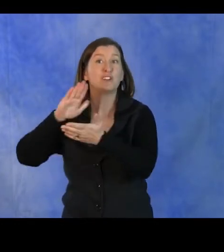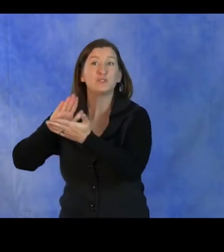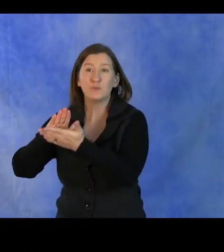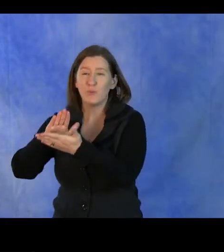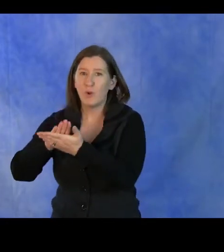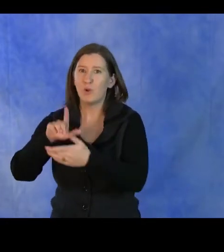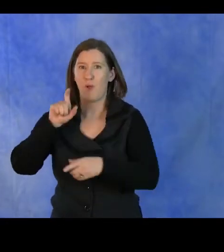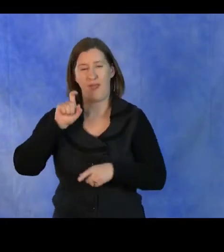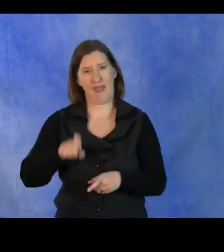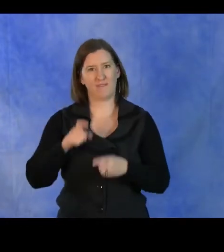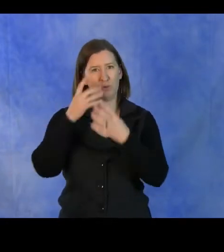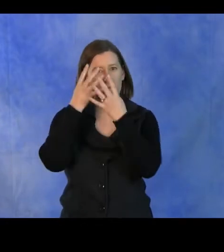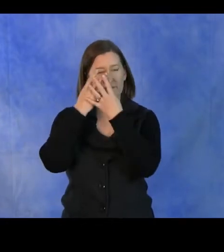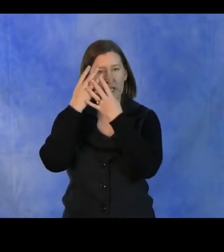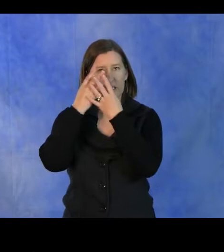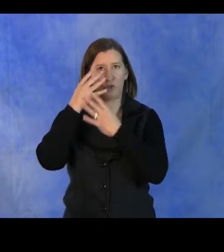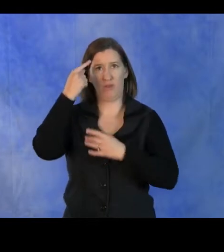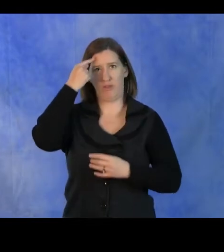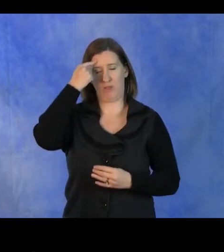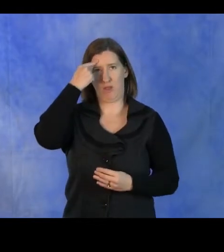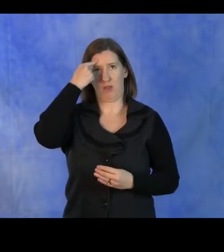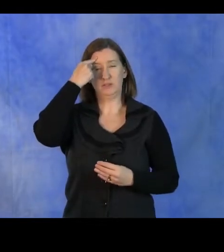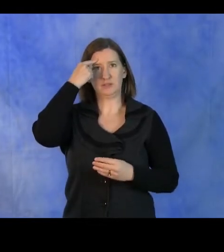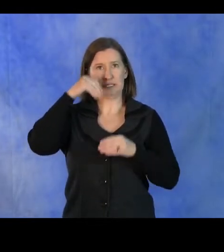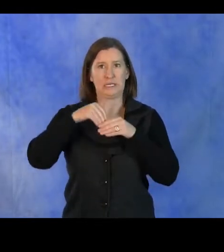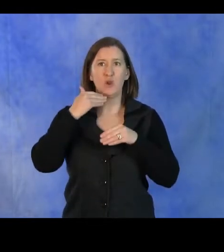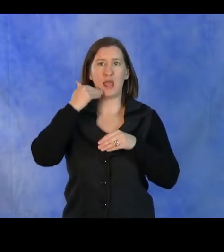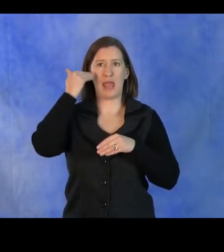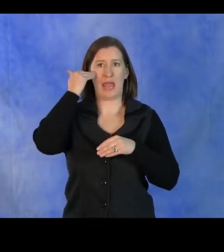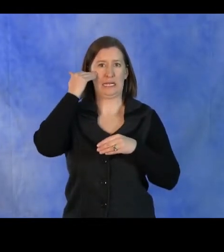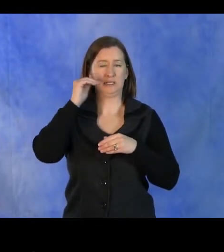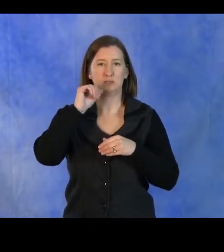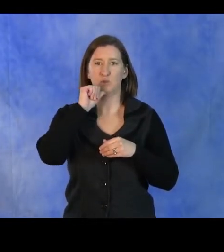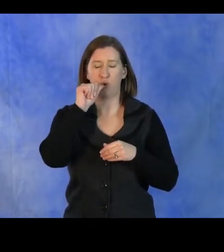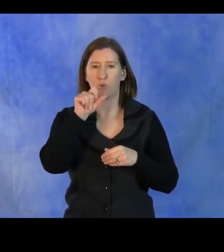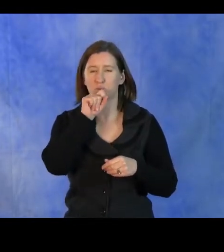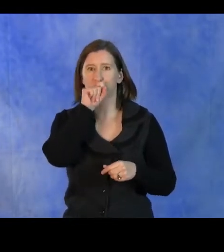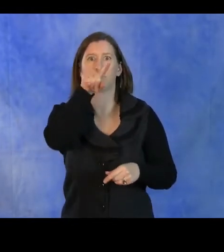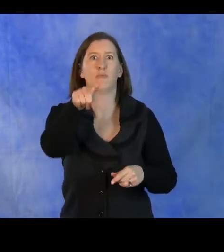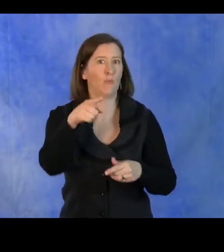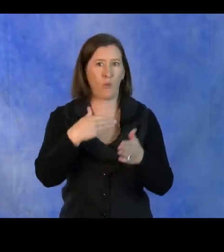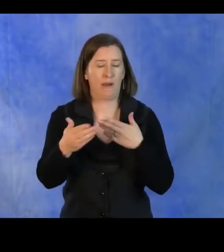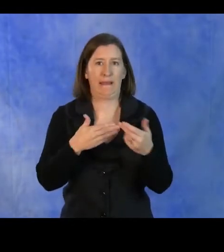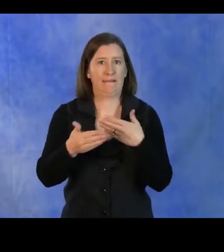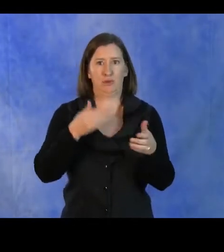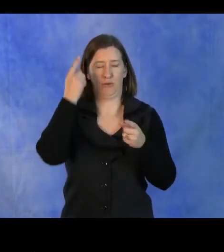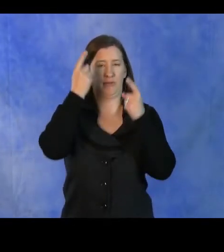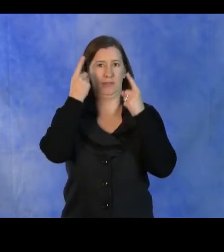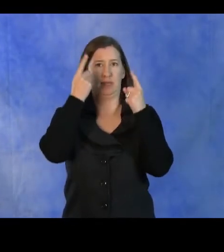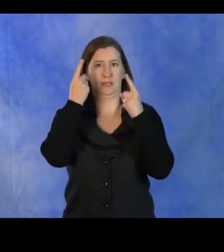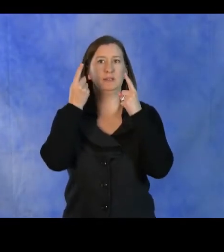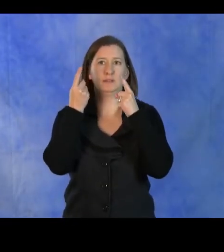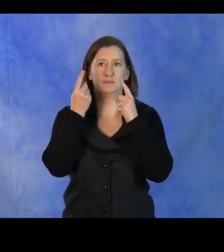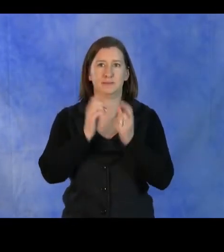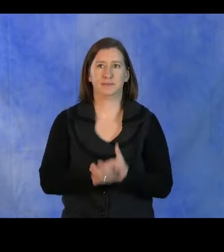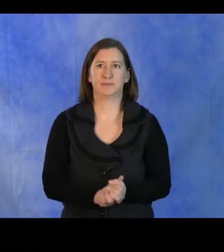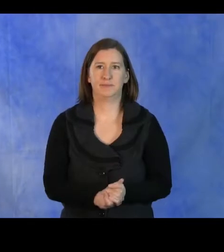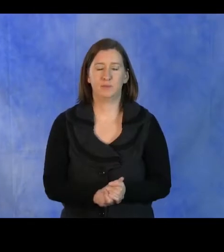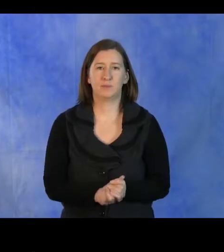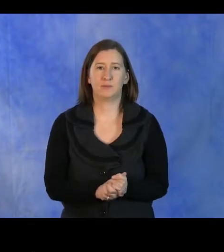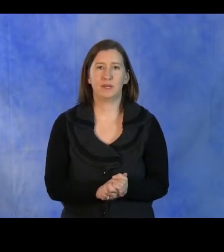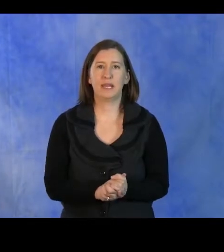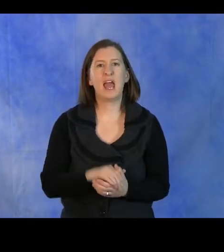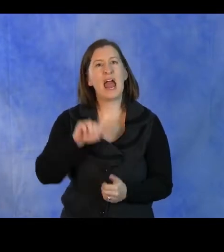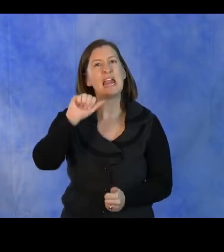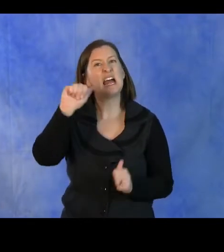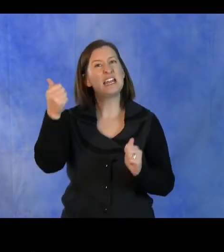right? So at work and school, you have those filters in your head, and you don't just say whatever comes to